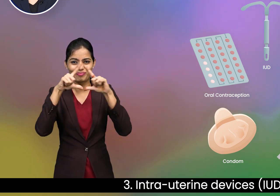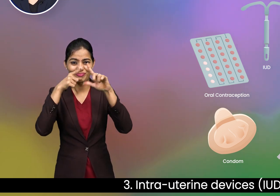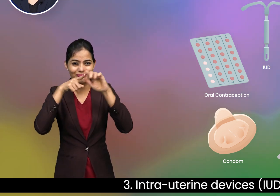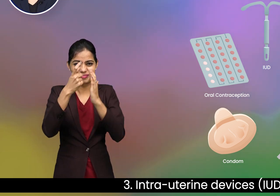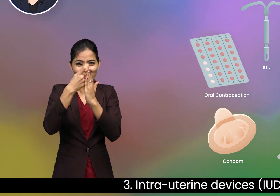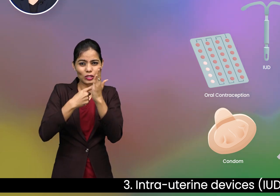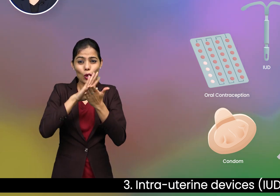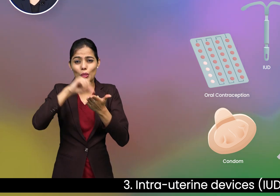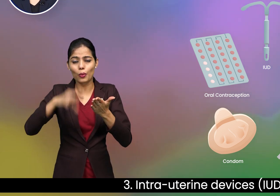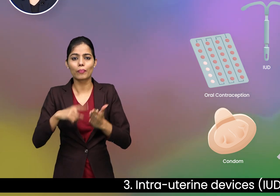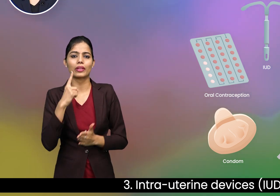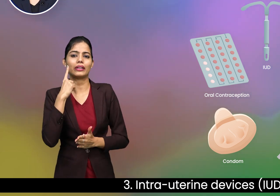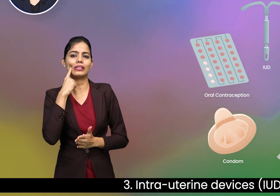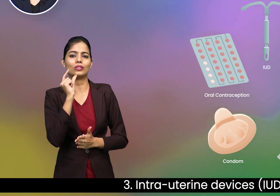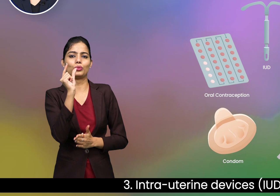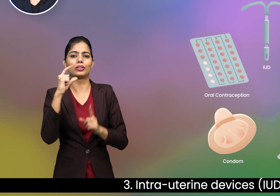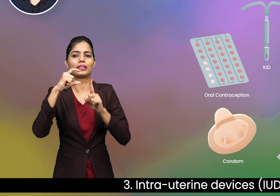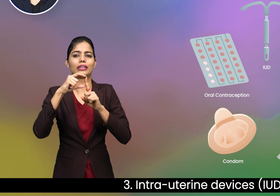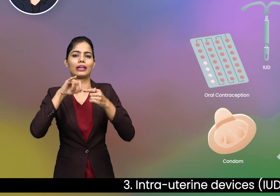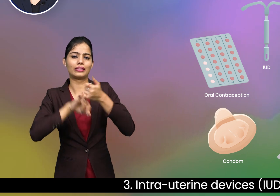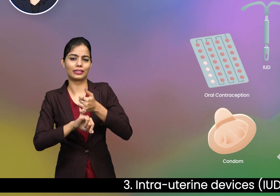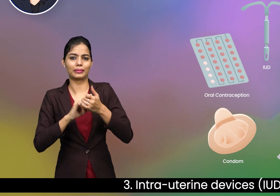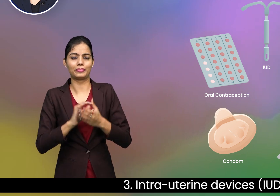intrauterine device, IUDs,